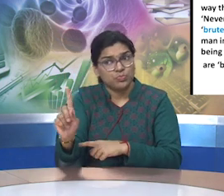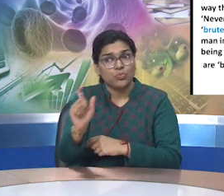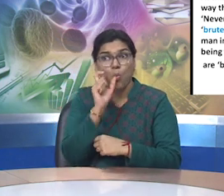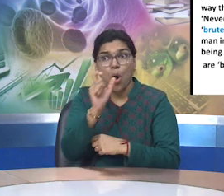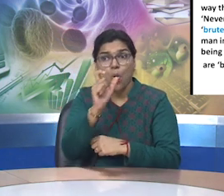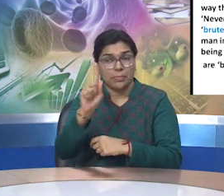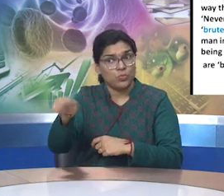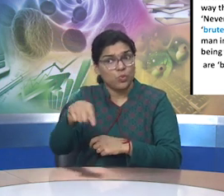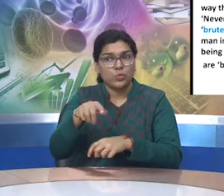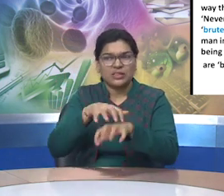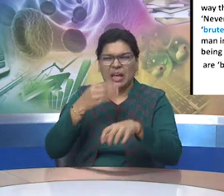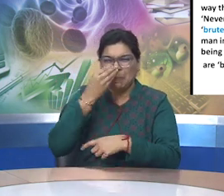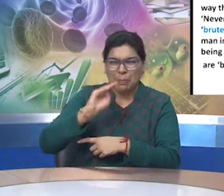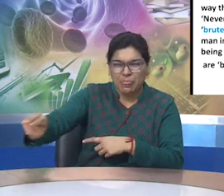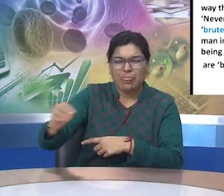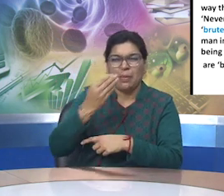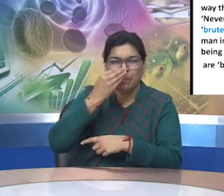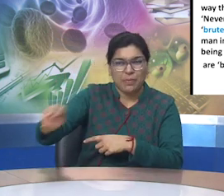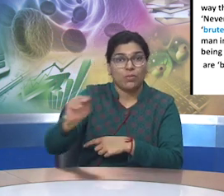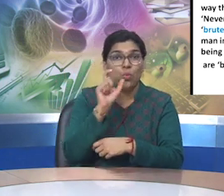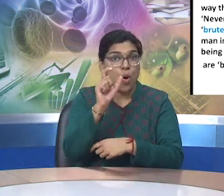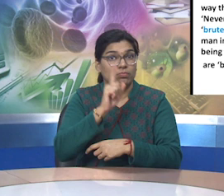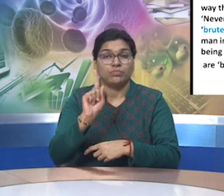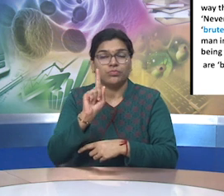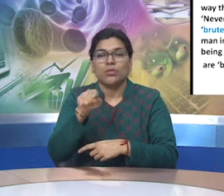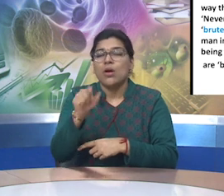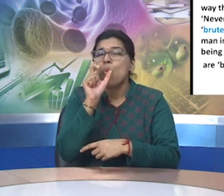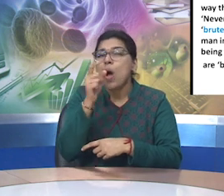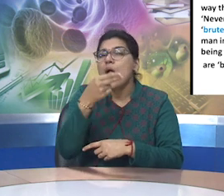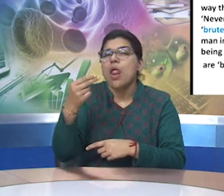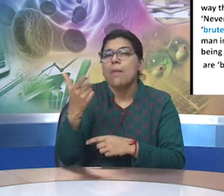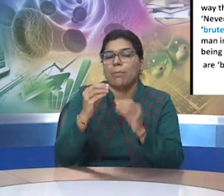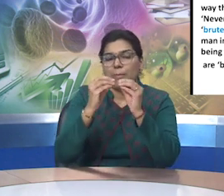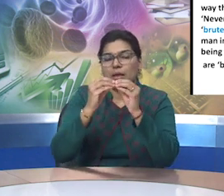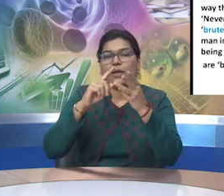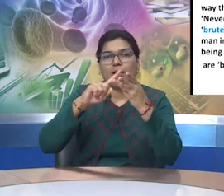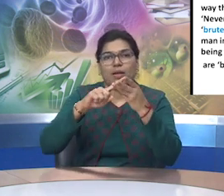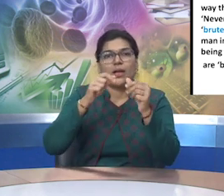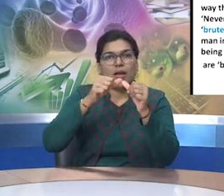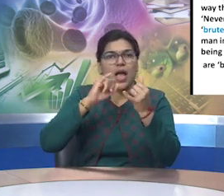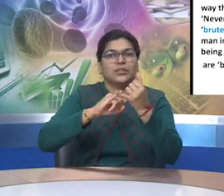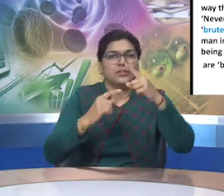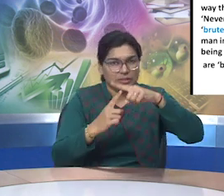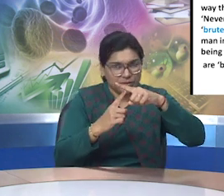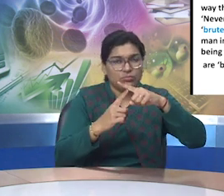his arrogance. The human being thinks all other creatures are